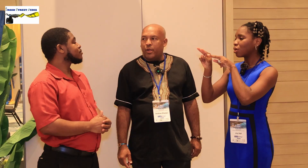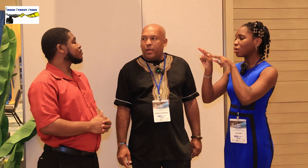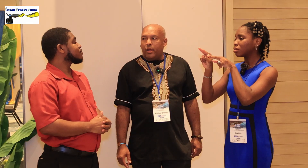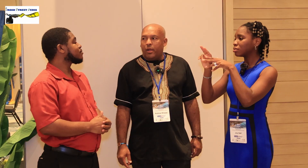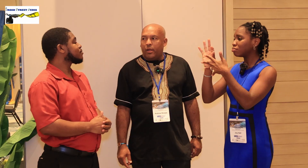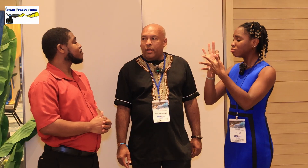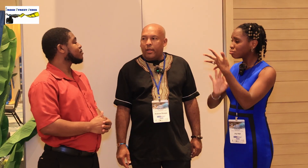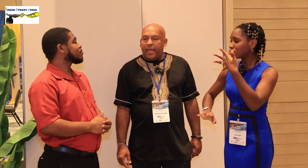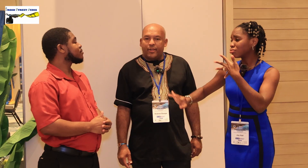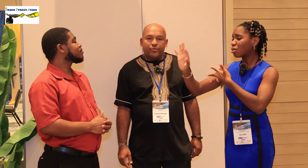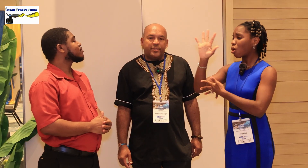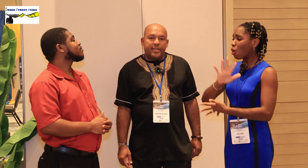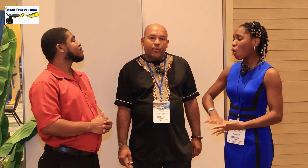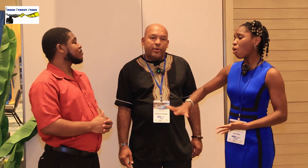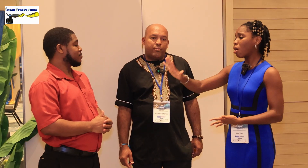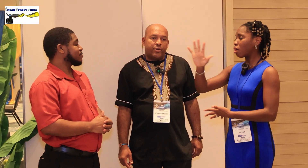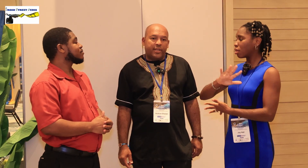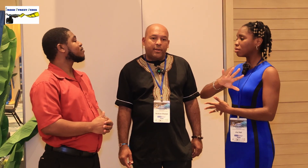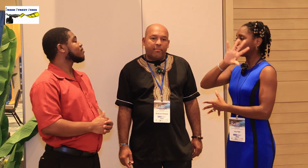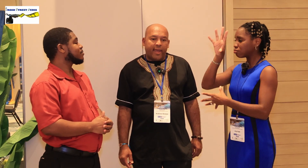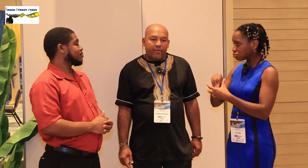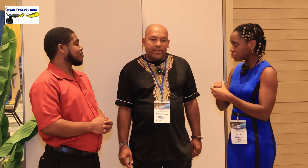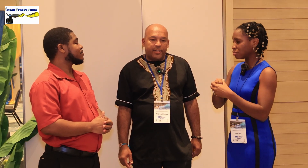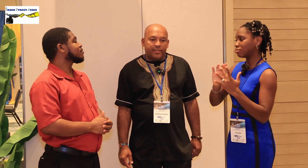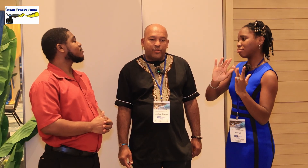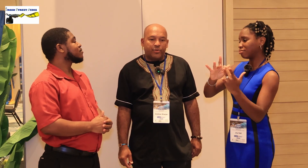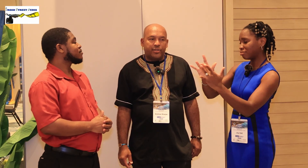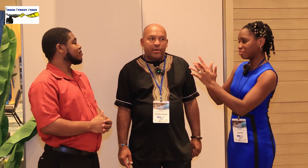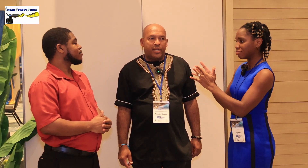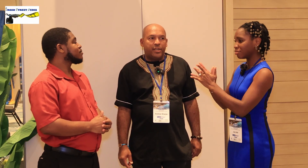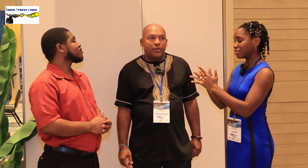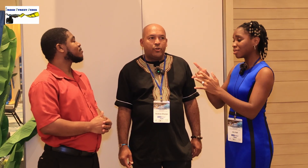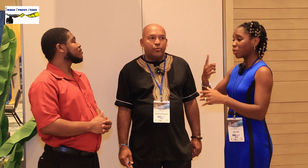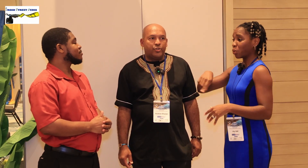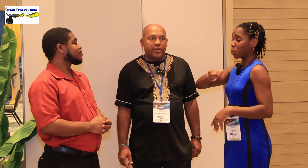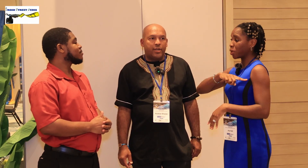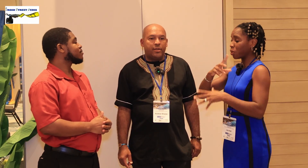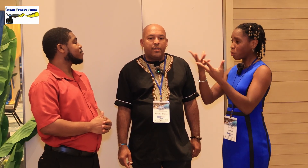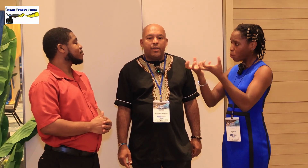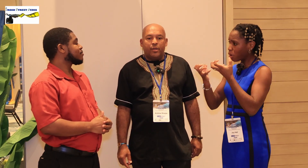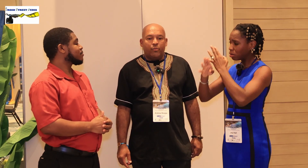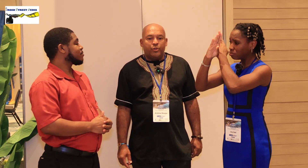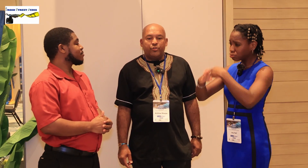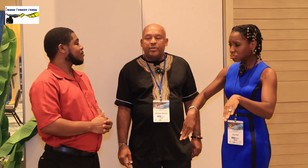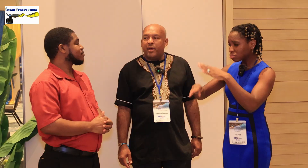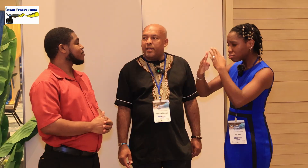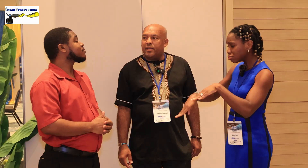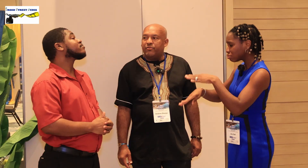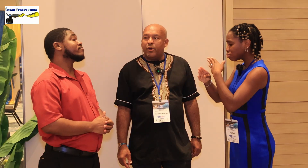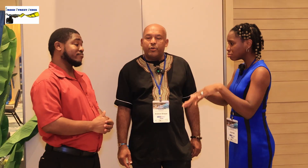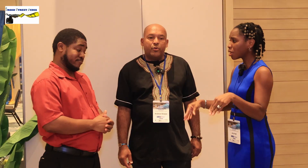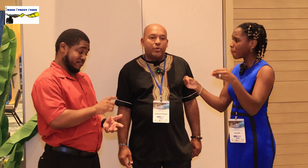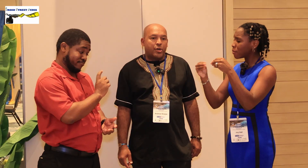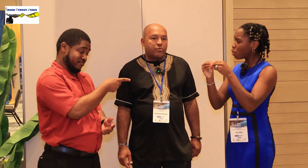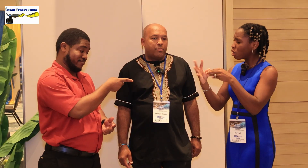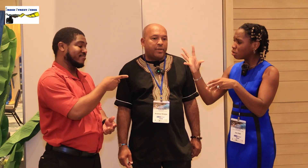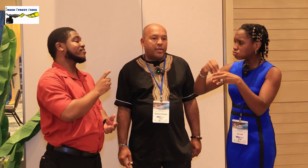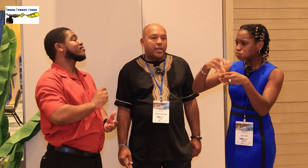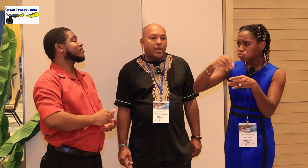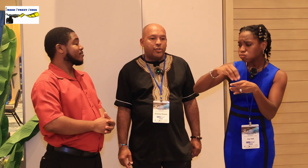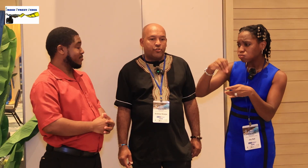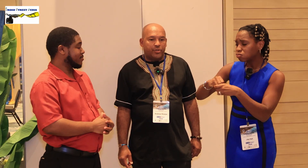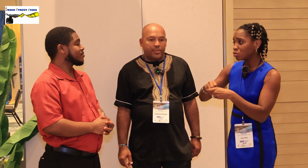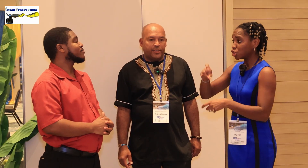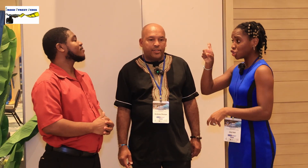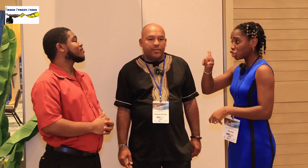network. As we say, we're breaking barriers, we're talking inclusion. We should not leave out no